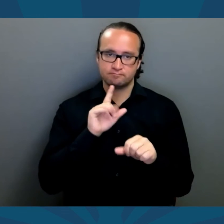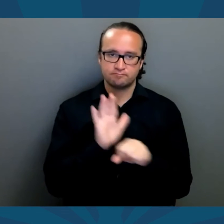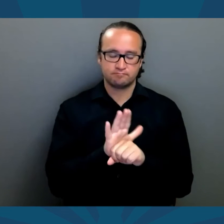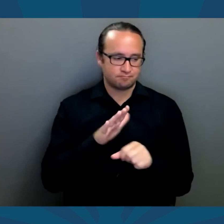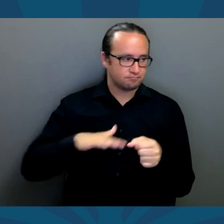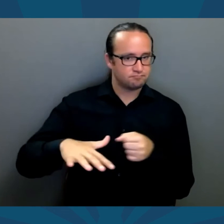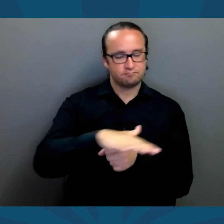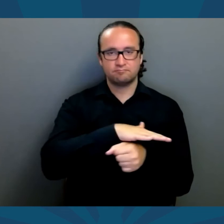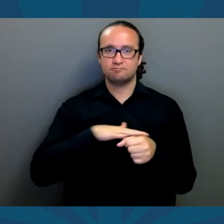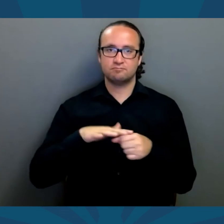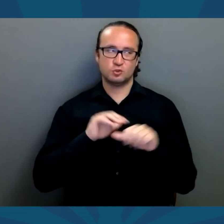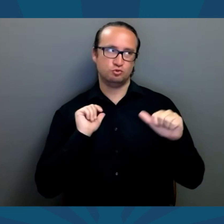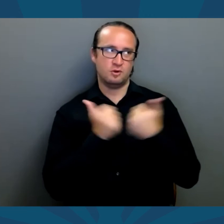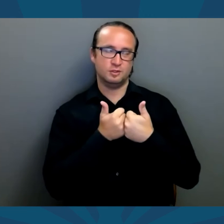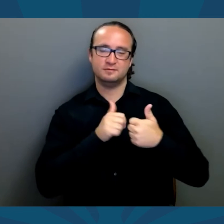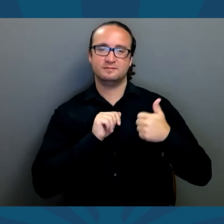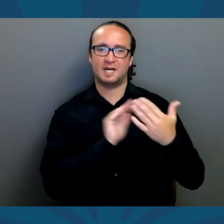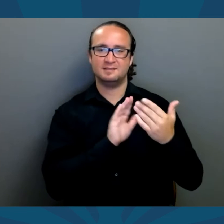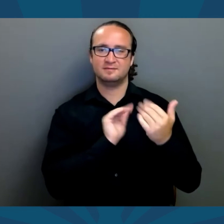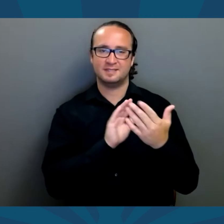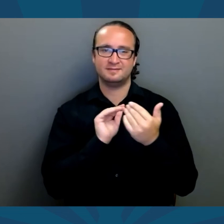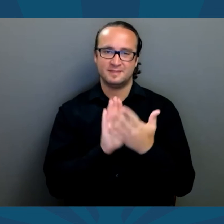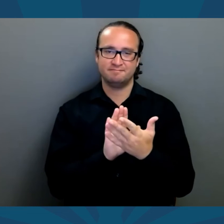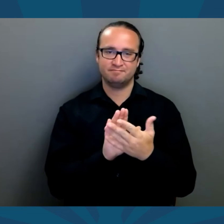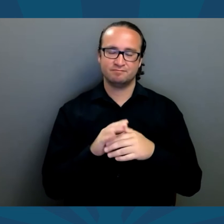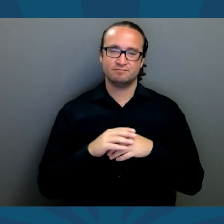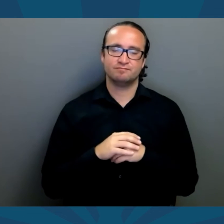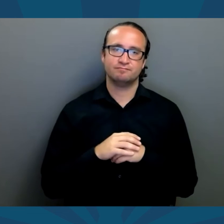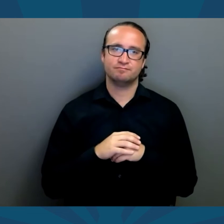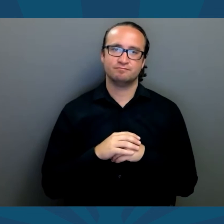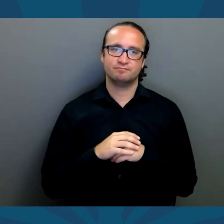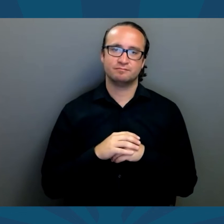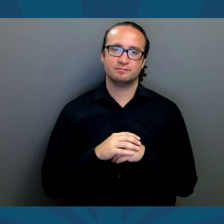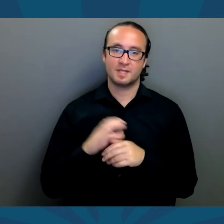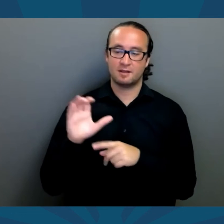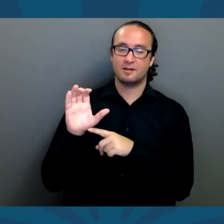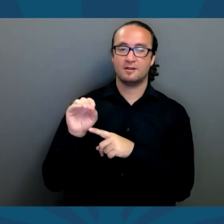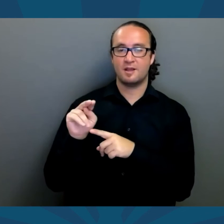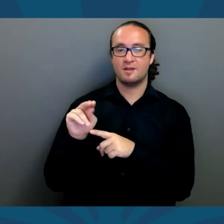I understand firsthand the challenges our district faces.